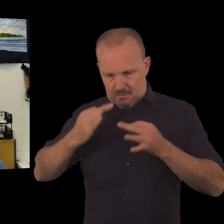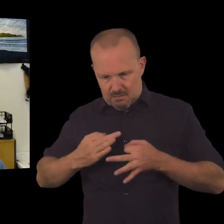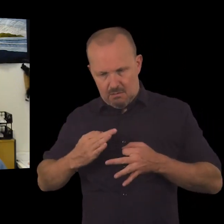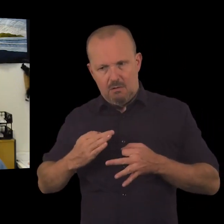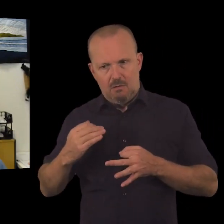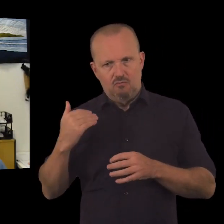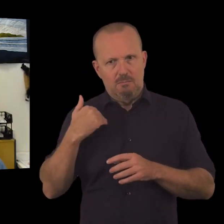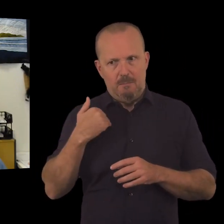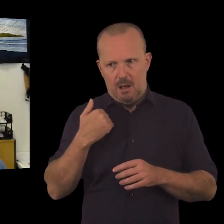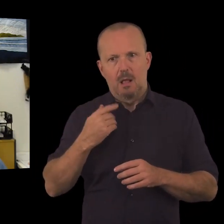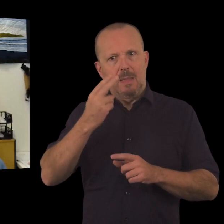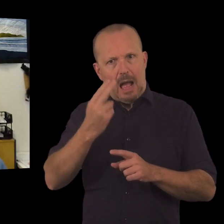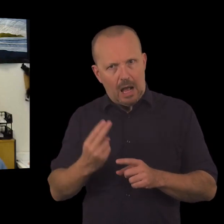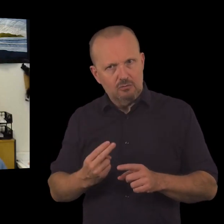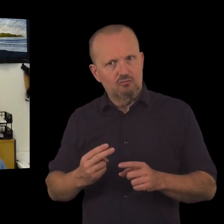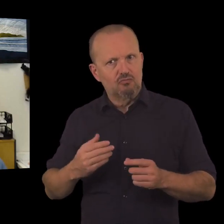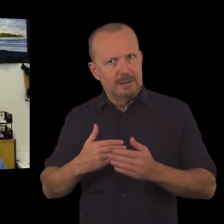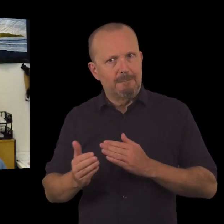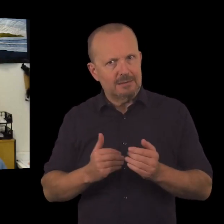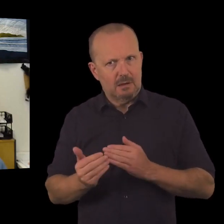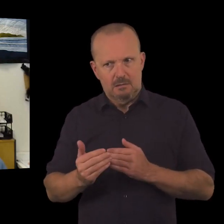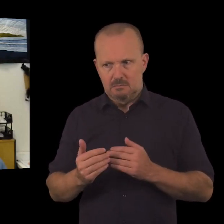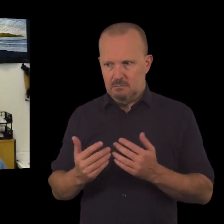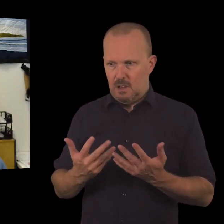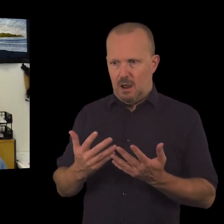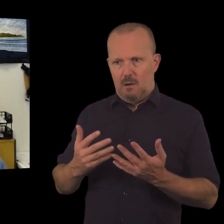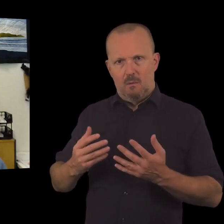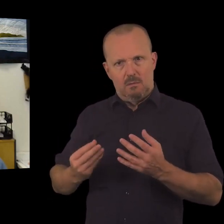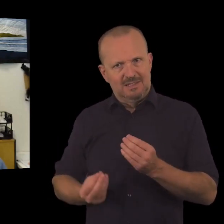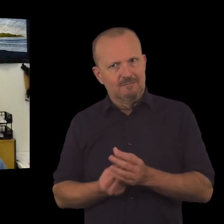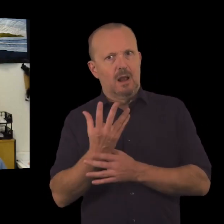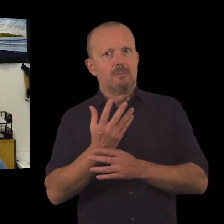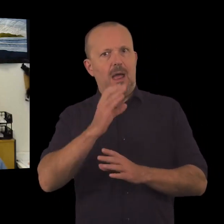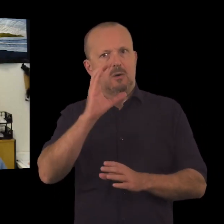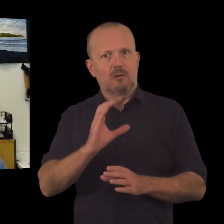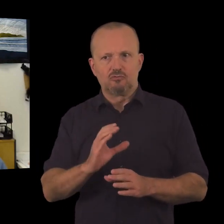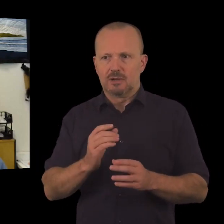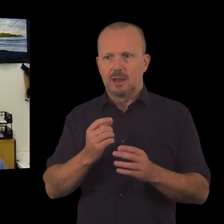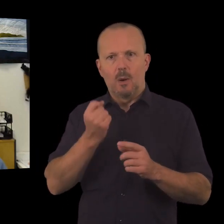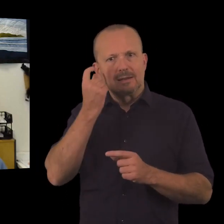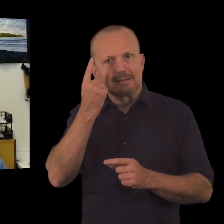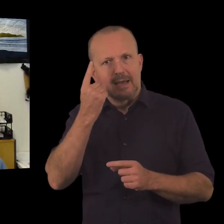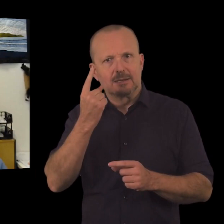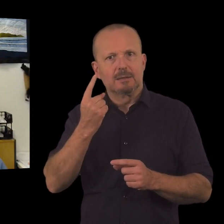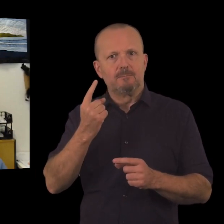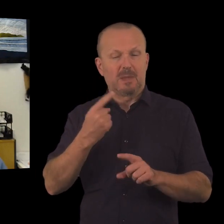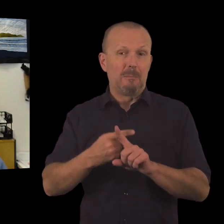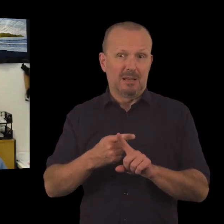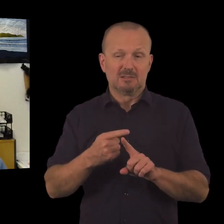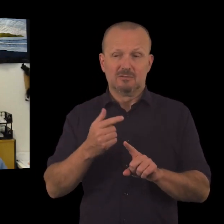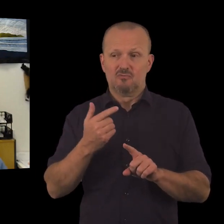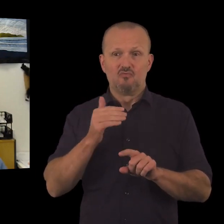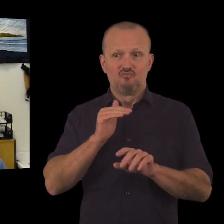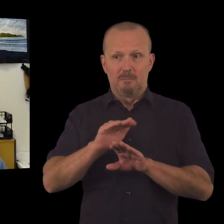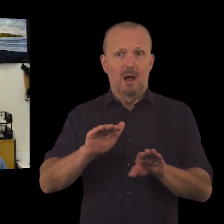he reminded us of how you as artists matter, and how all our artists